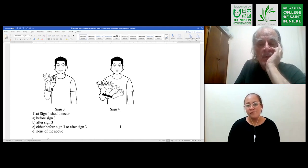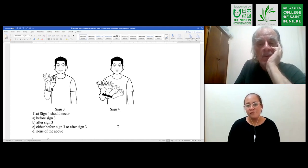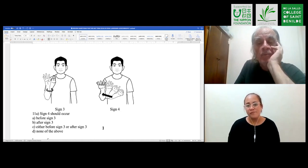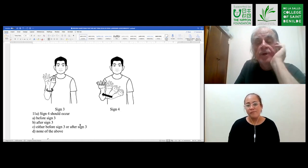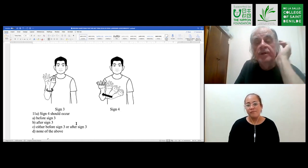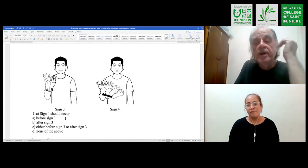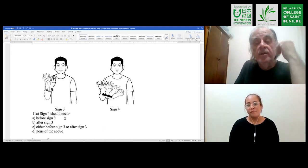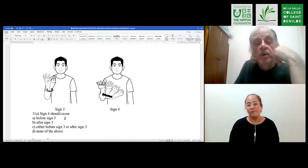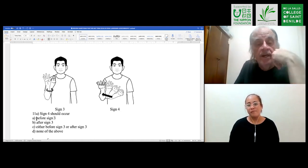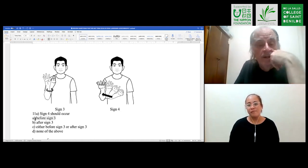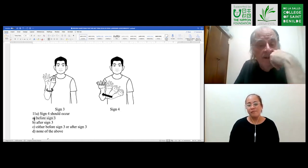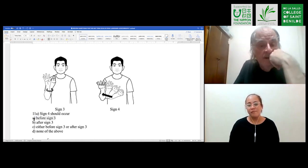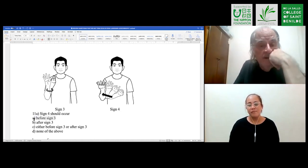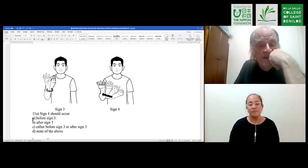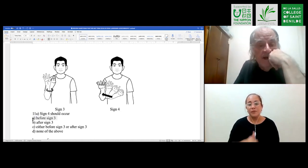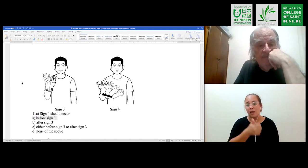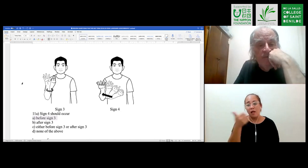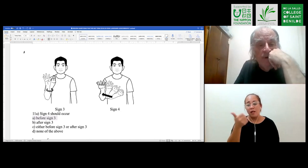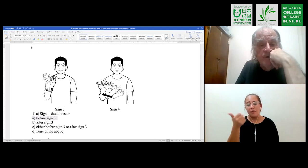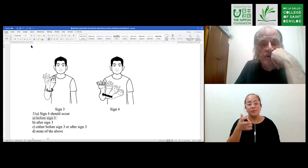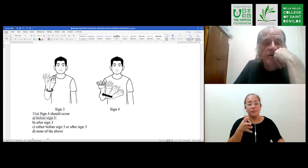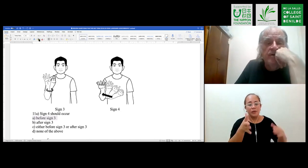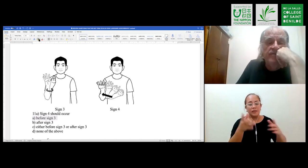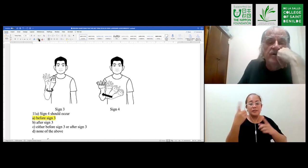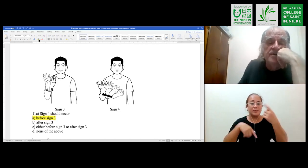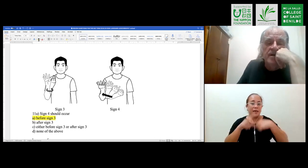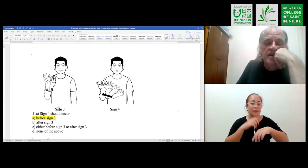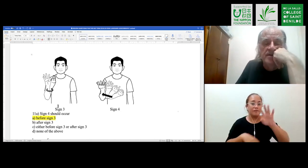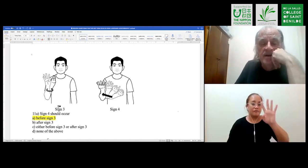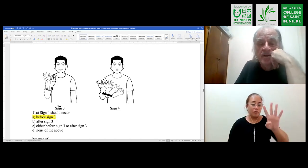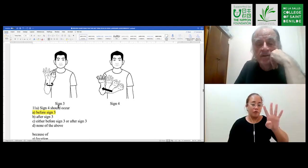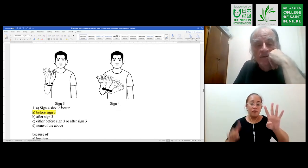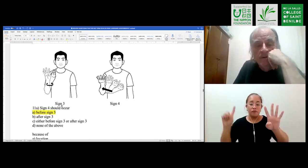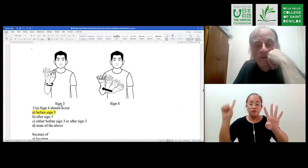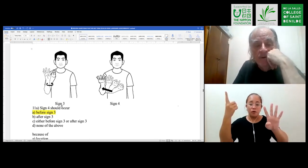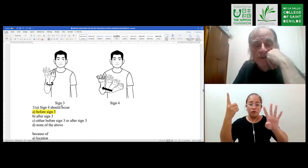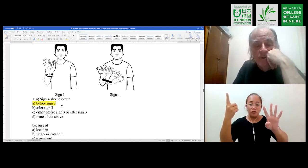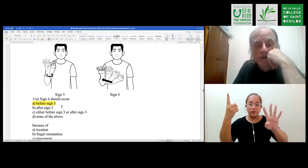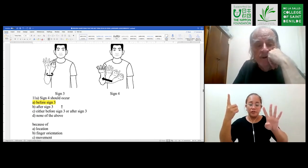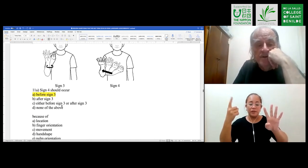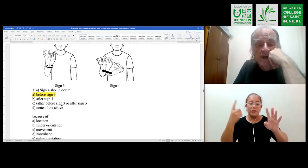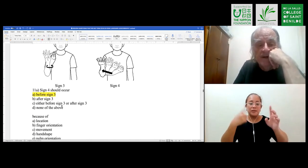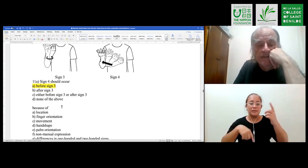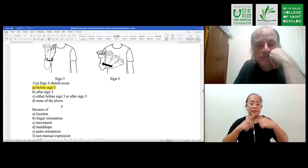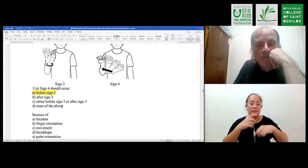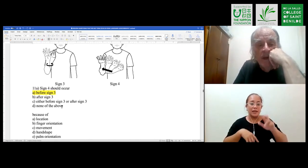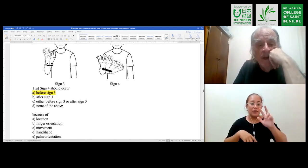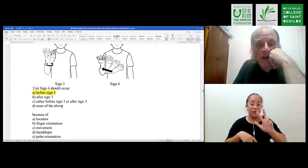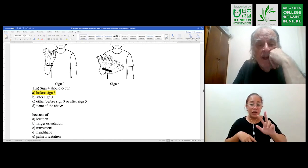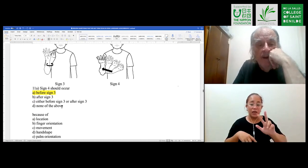Or put it another way, sign 4 should occur first and sign 3 should occur second. And